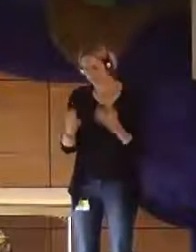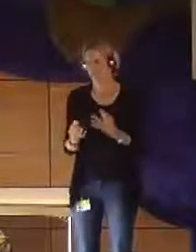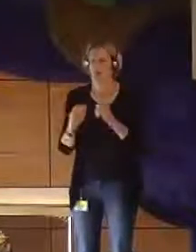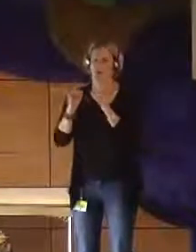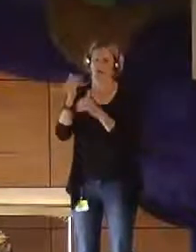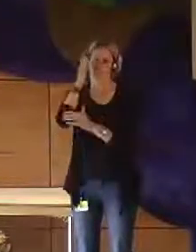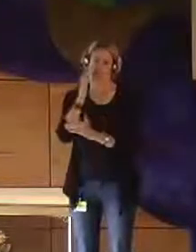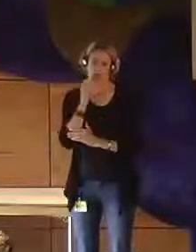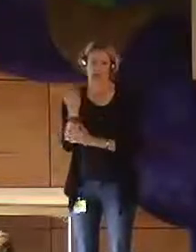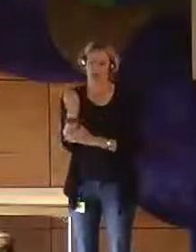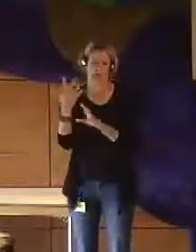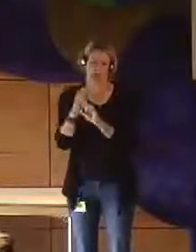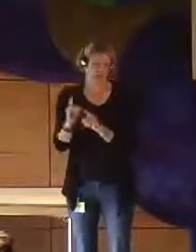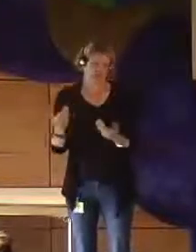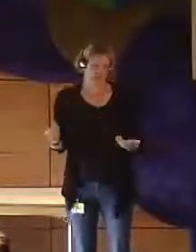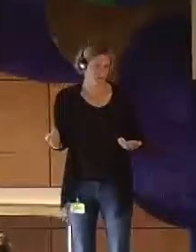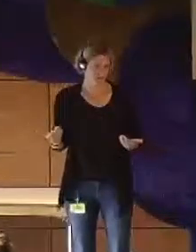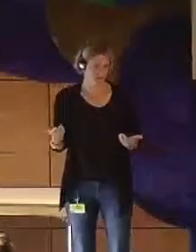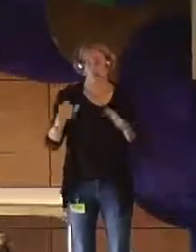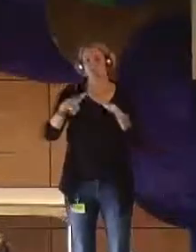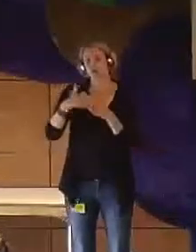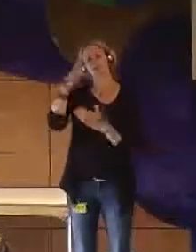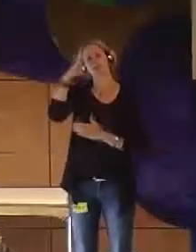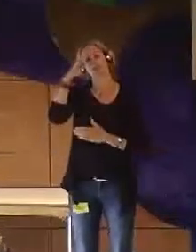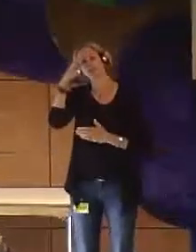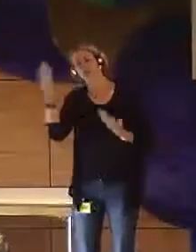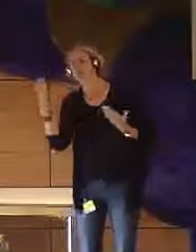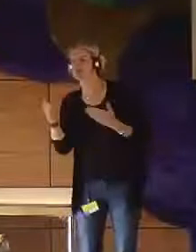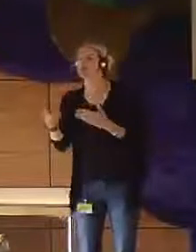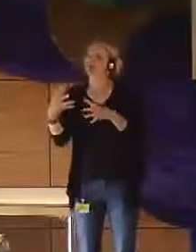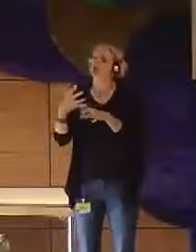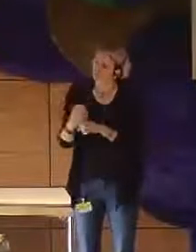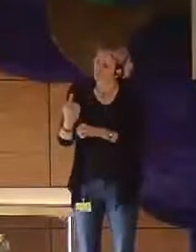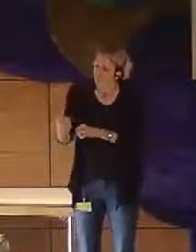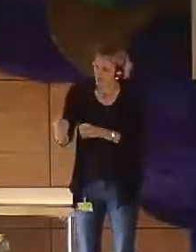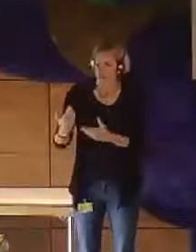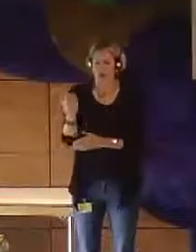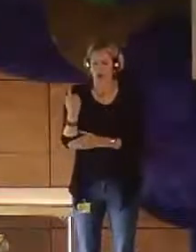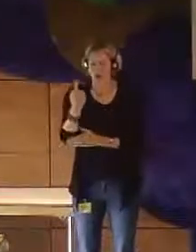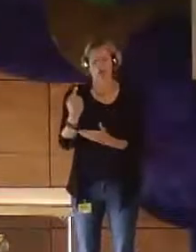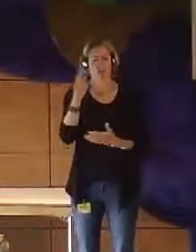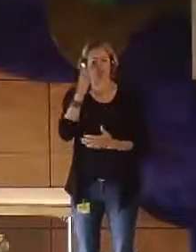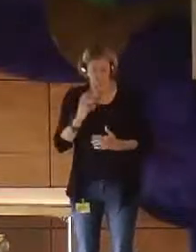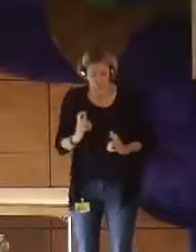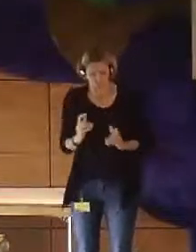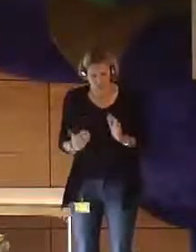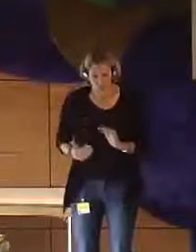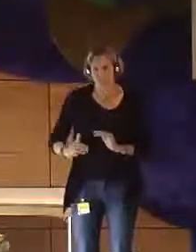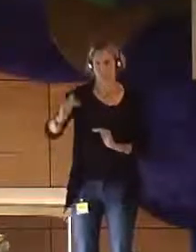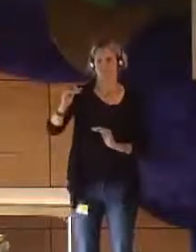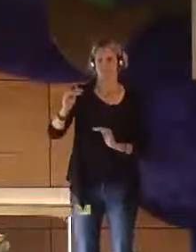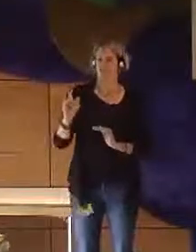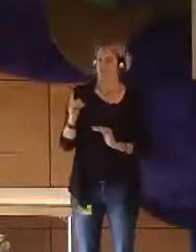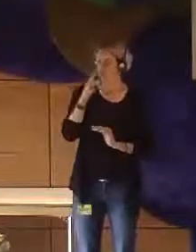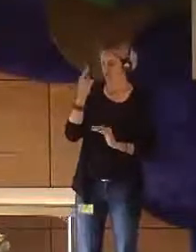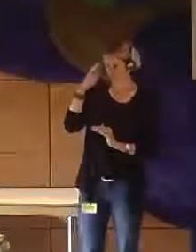We do have boys who go through puberty spontaneously. The only boy who went through puberty on his own, he didn't have